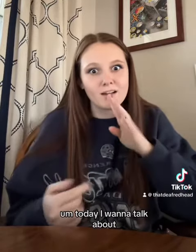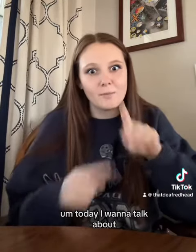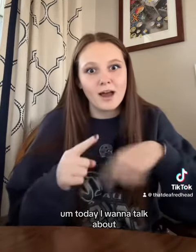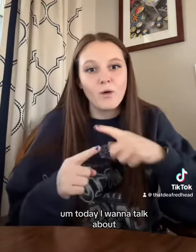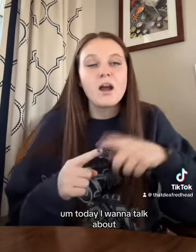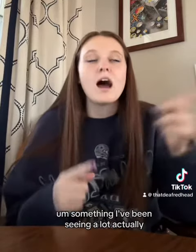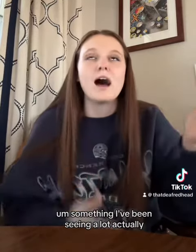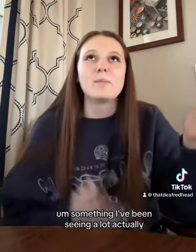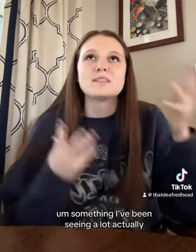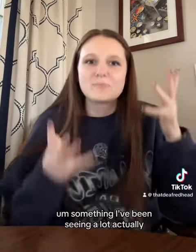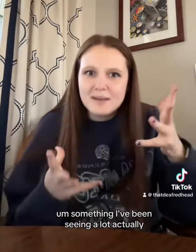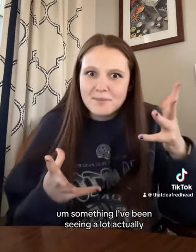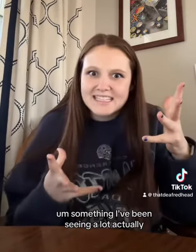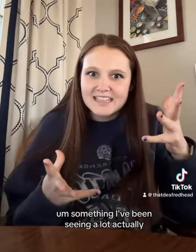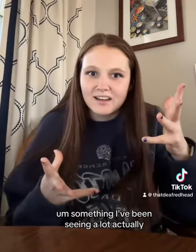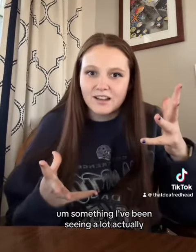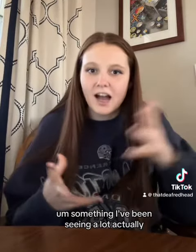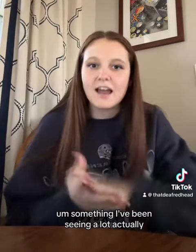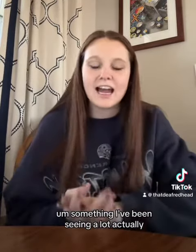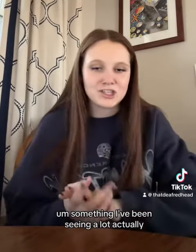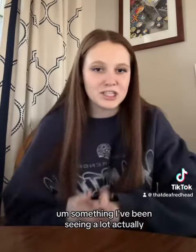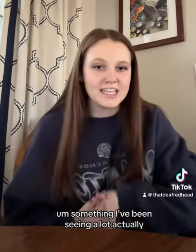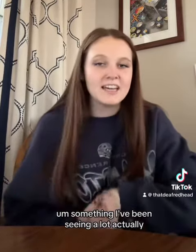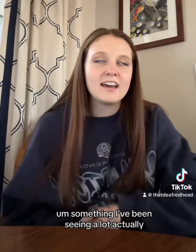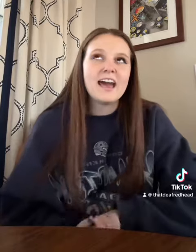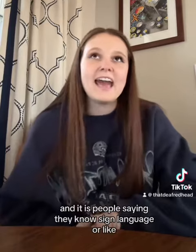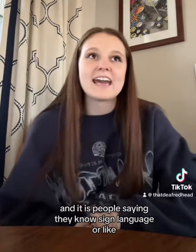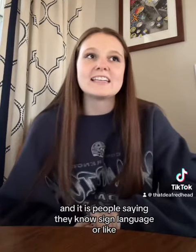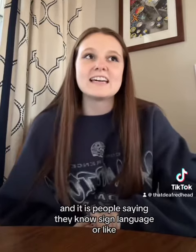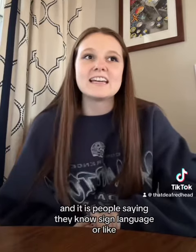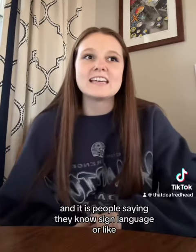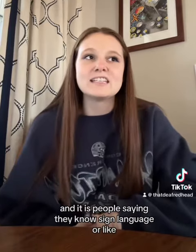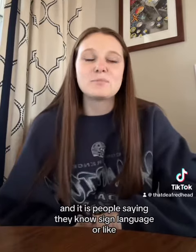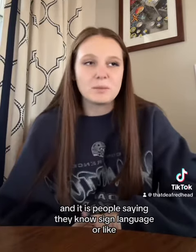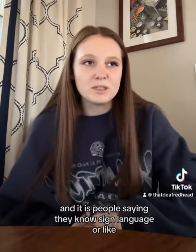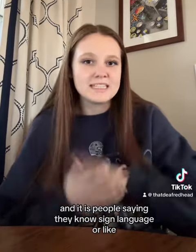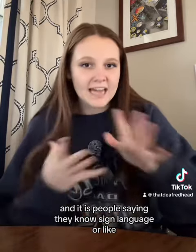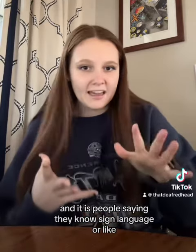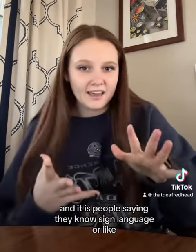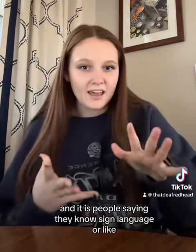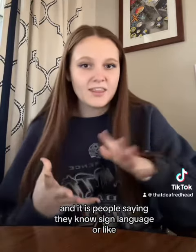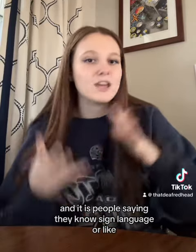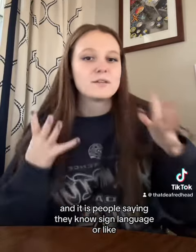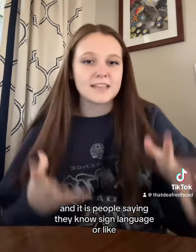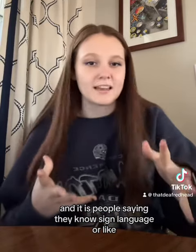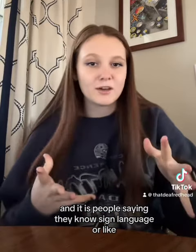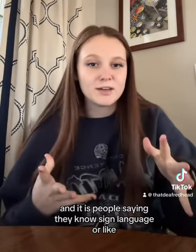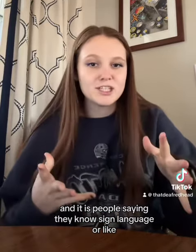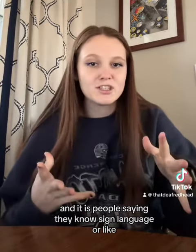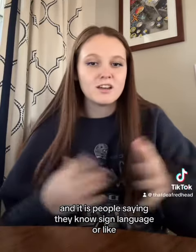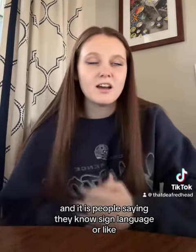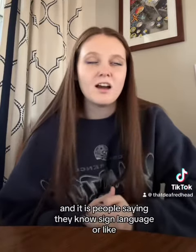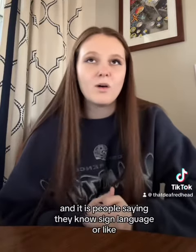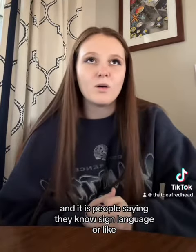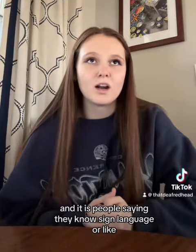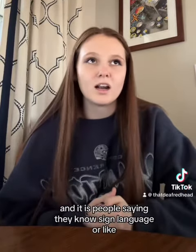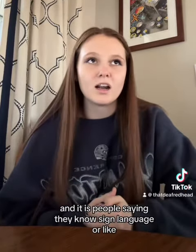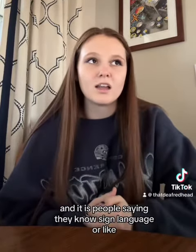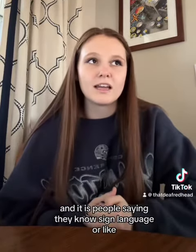about something I've been seeing a lot actually, and it is people saying they know sign language or like